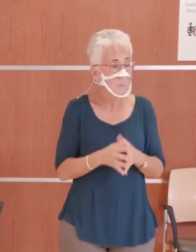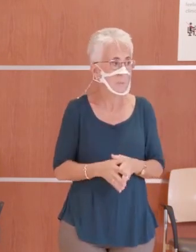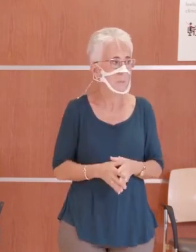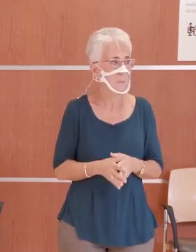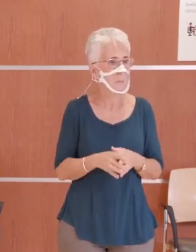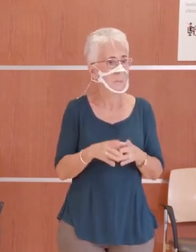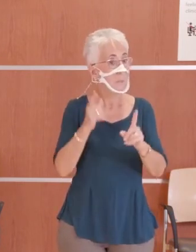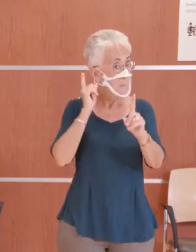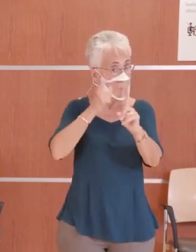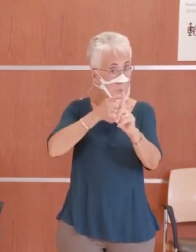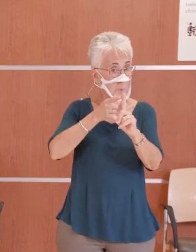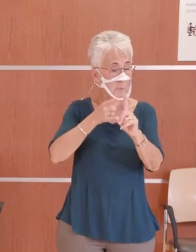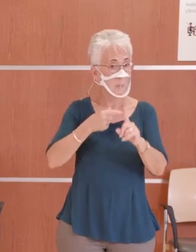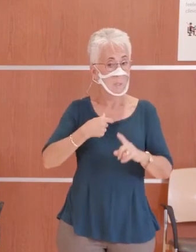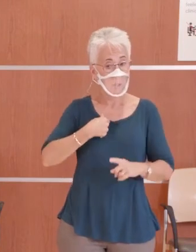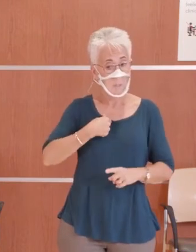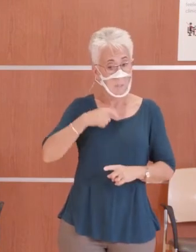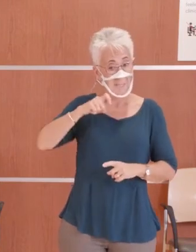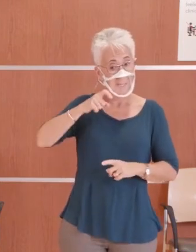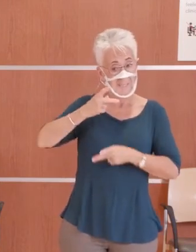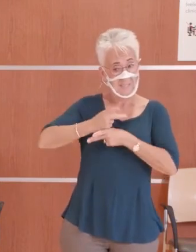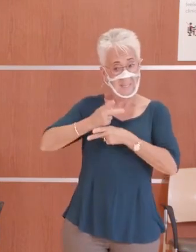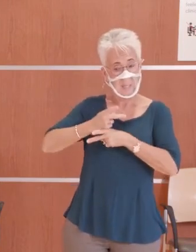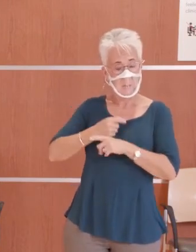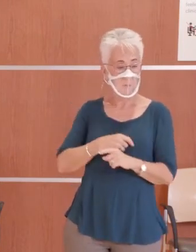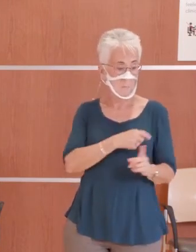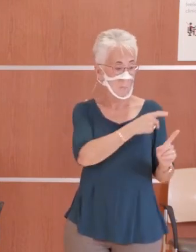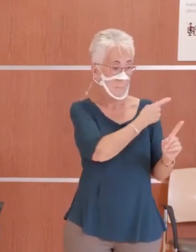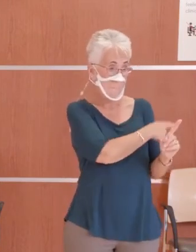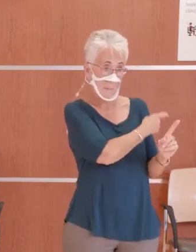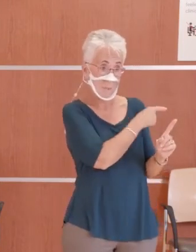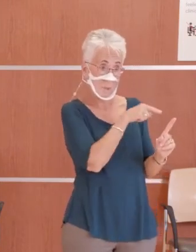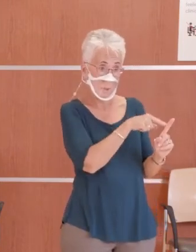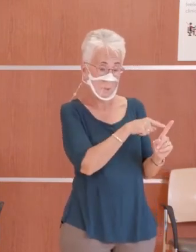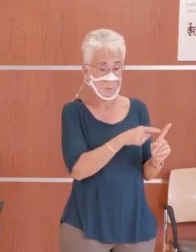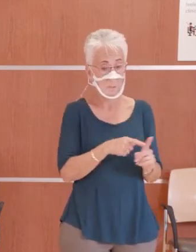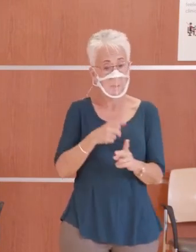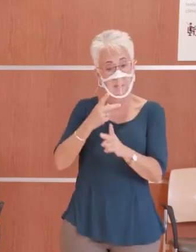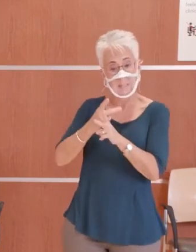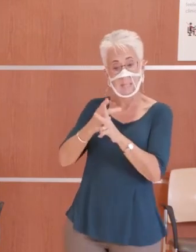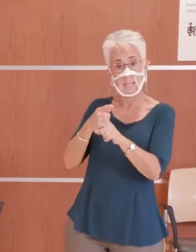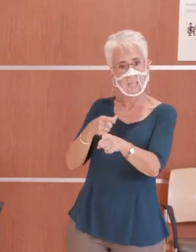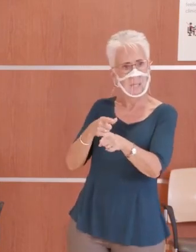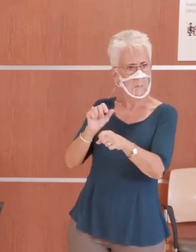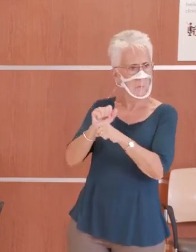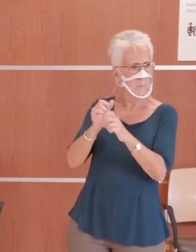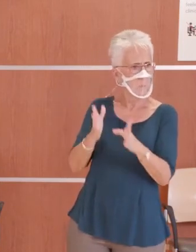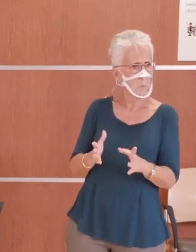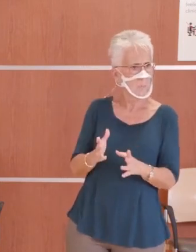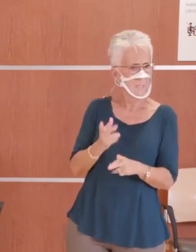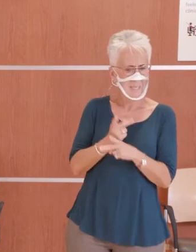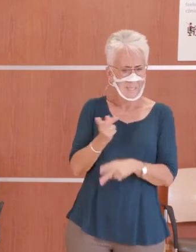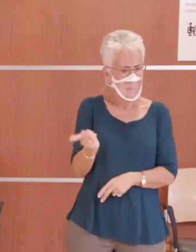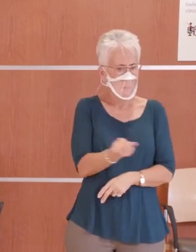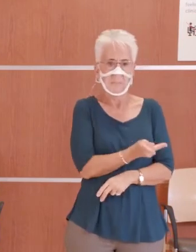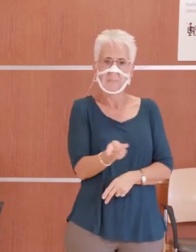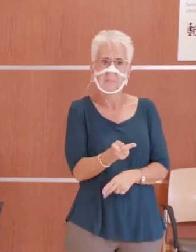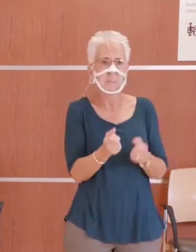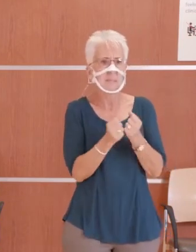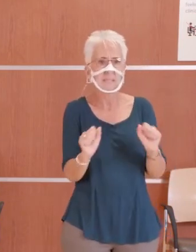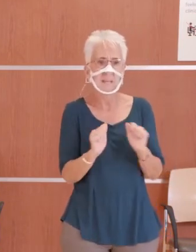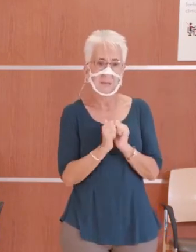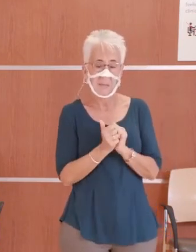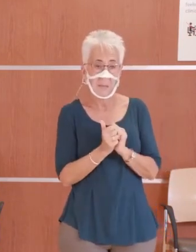care of both our patients and our healthcare workforce in the best way? How can we keep you safe? And